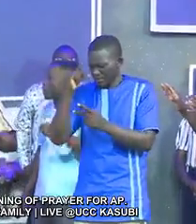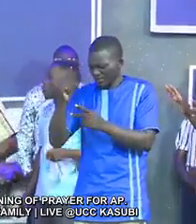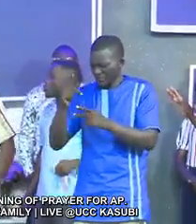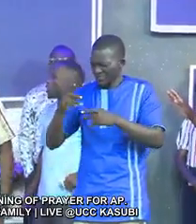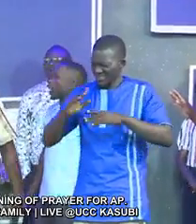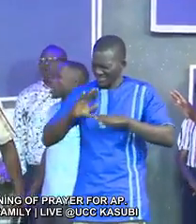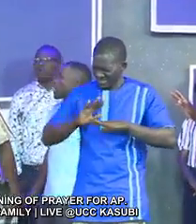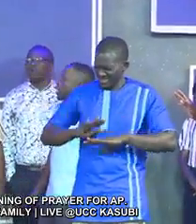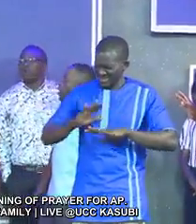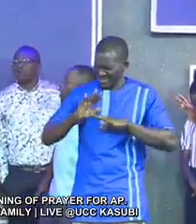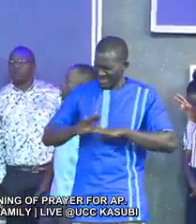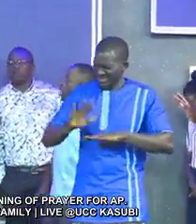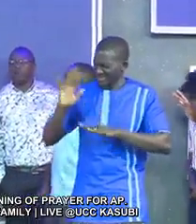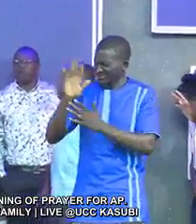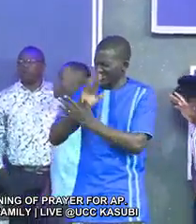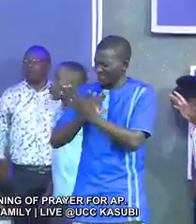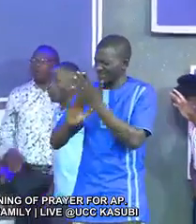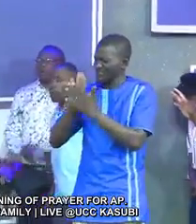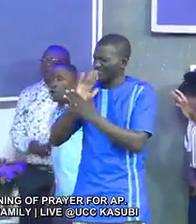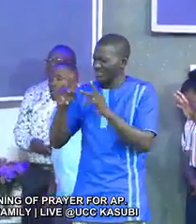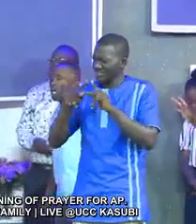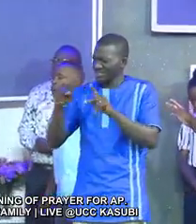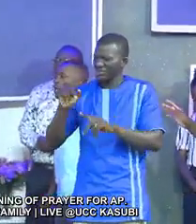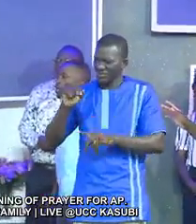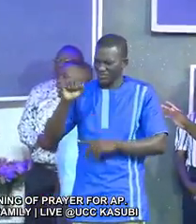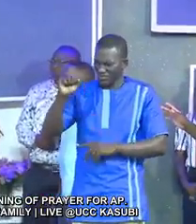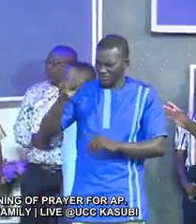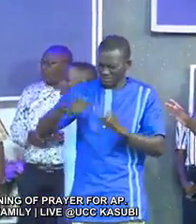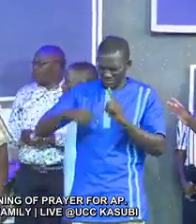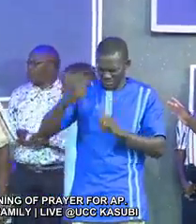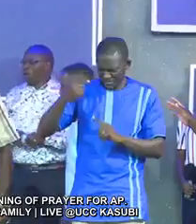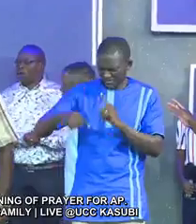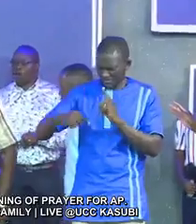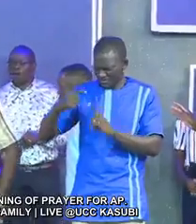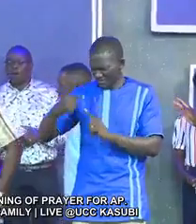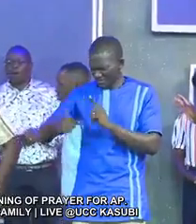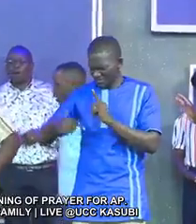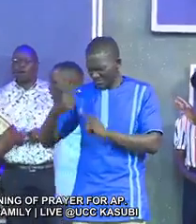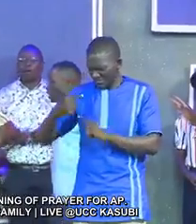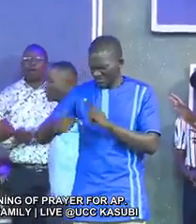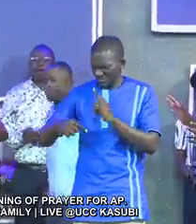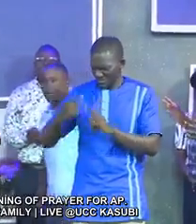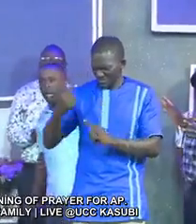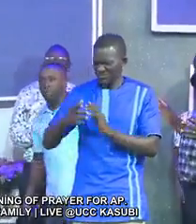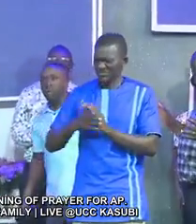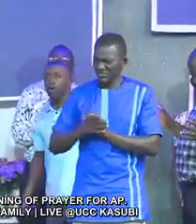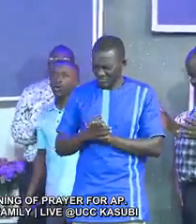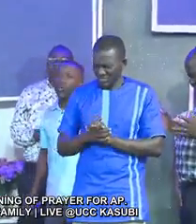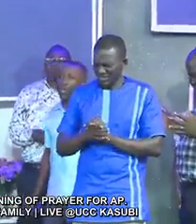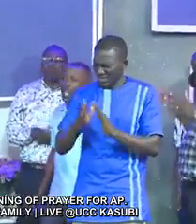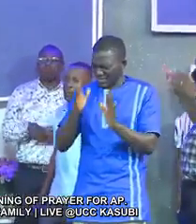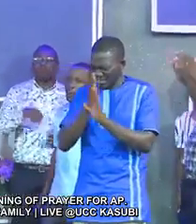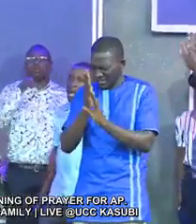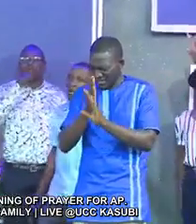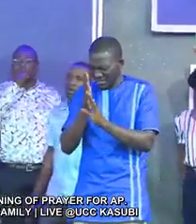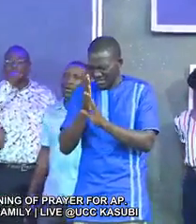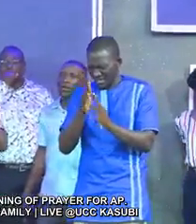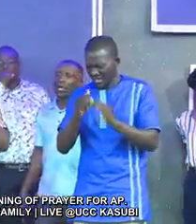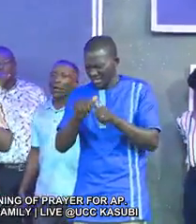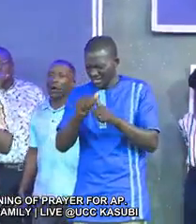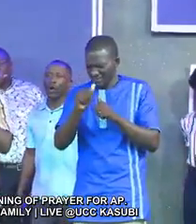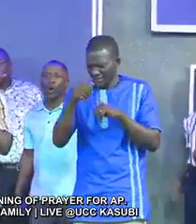okwo kubabeerera ensibuko y'obuwangusi bwabwe. Bekwekere wala buziba